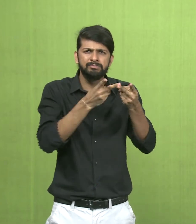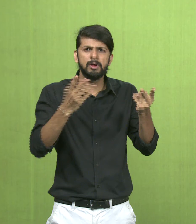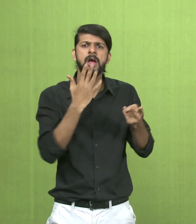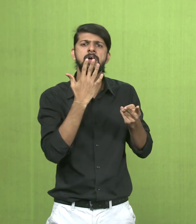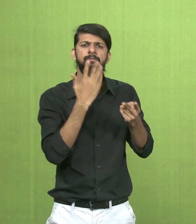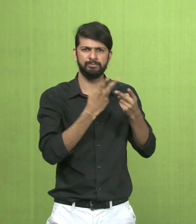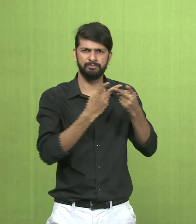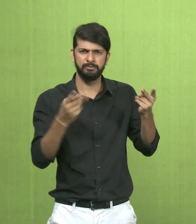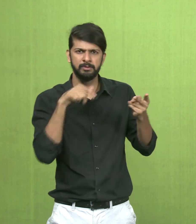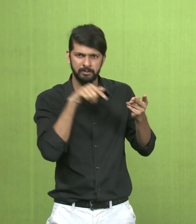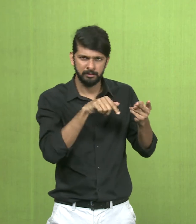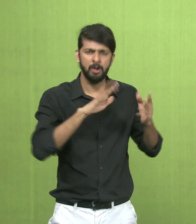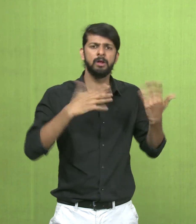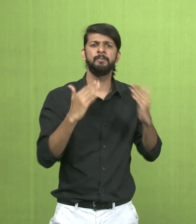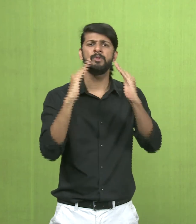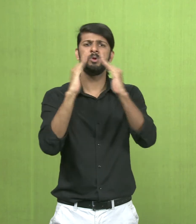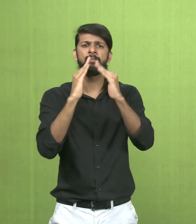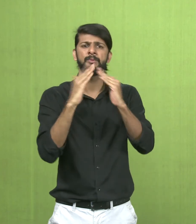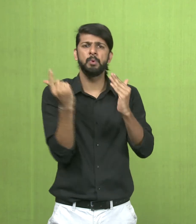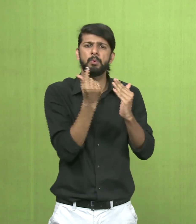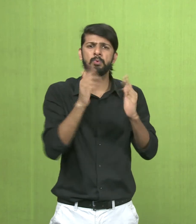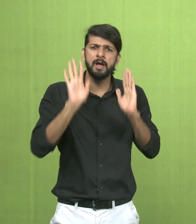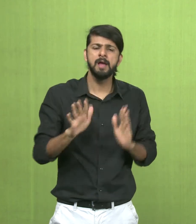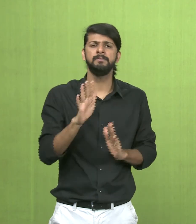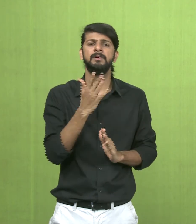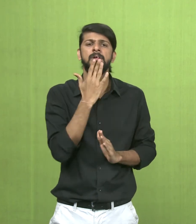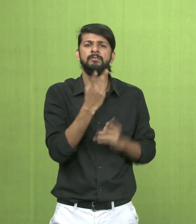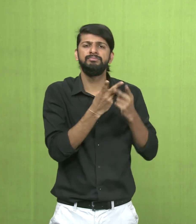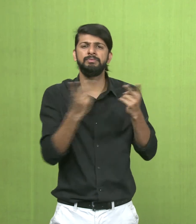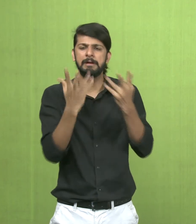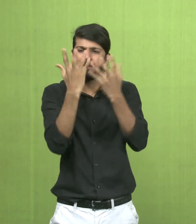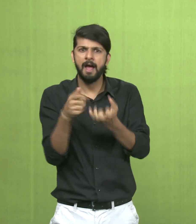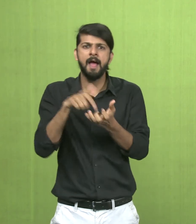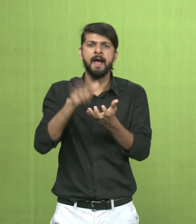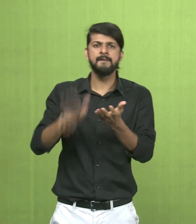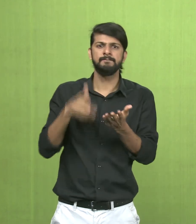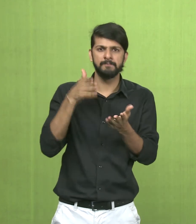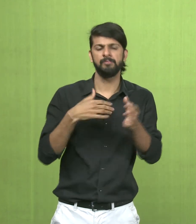discuss powder colors and dry colors which are